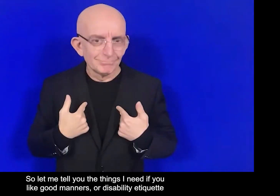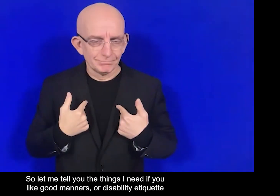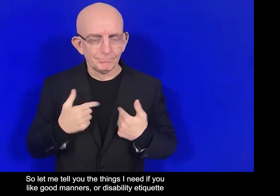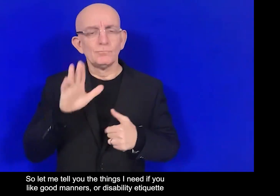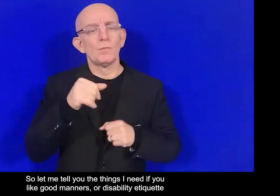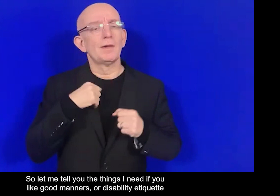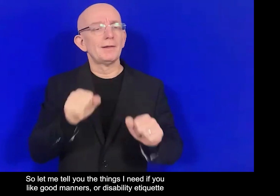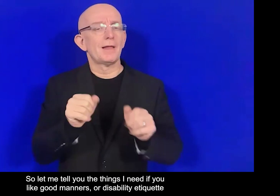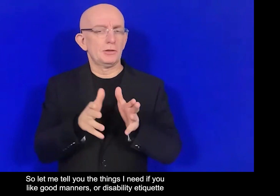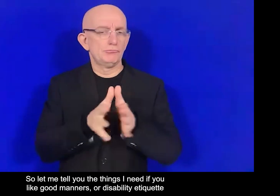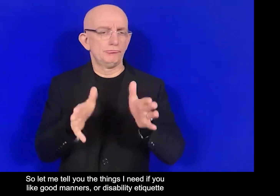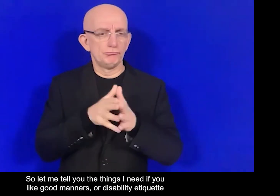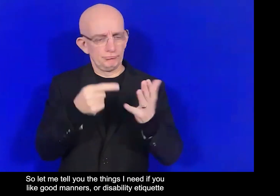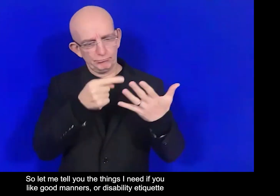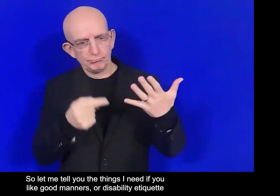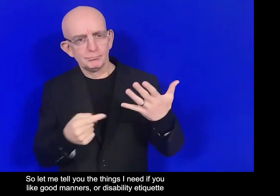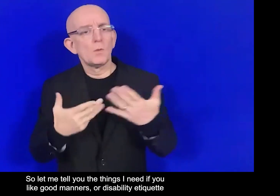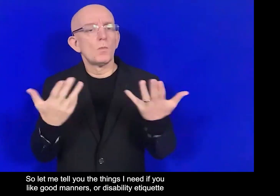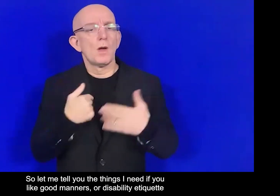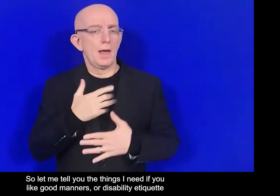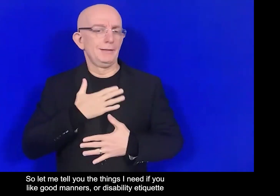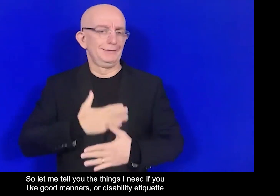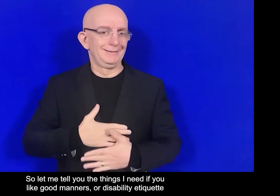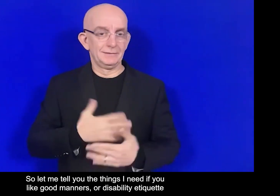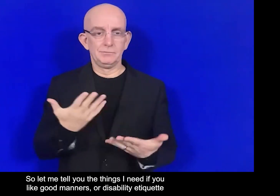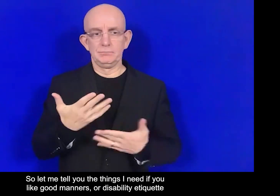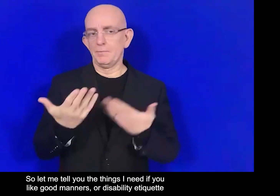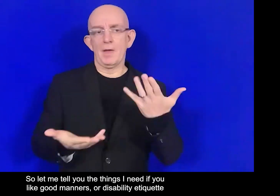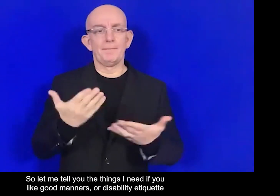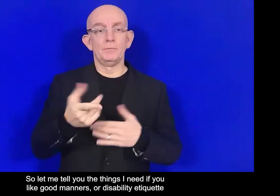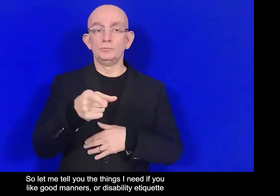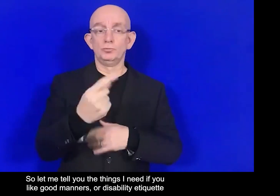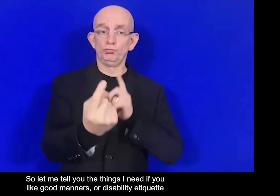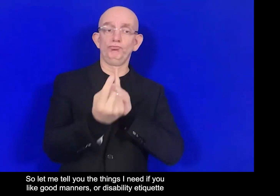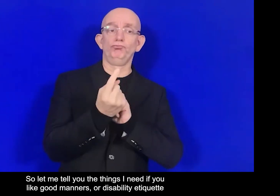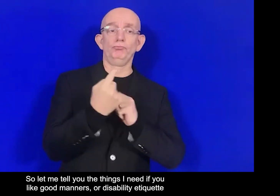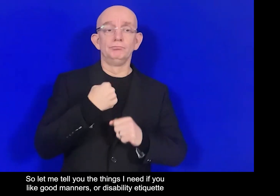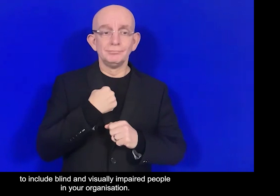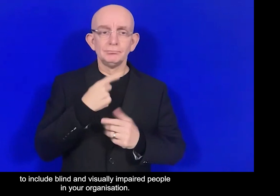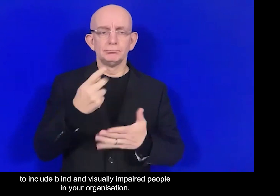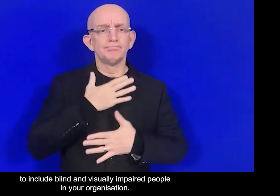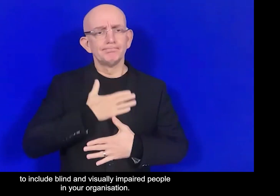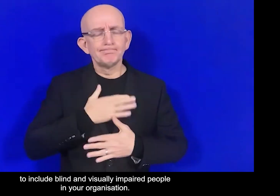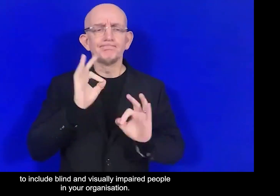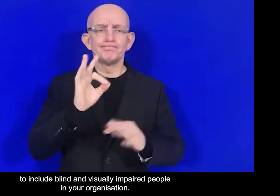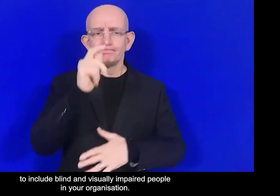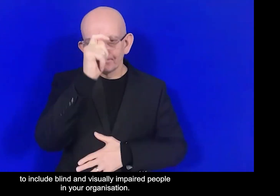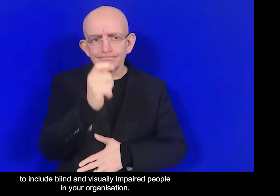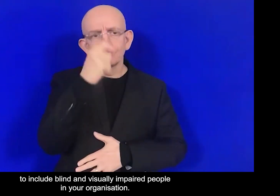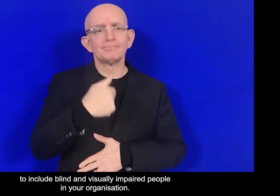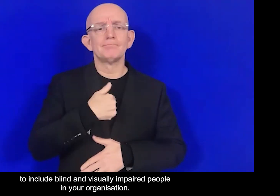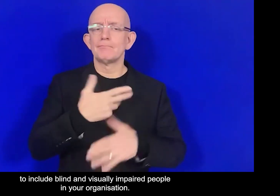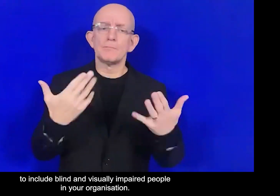you like good manners or disability etiquette to